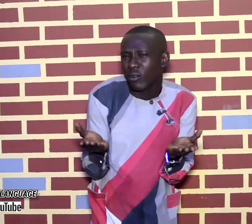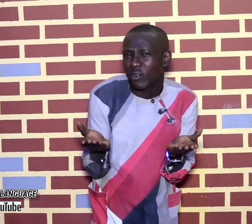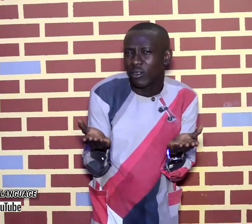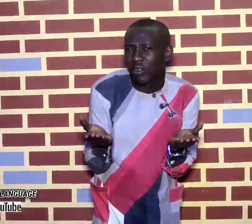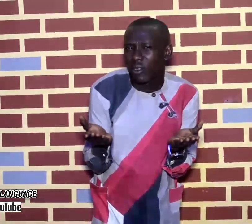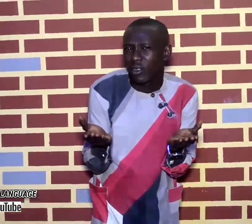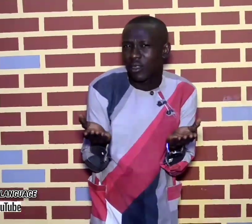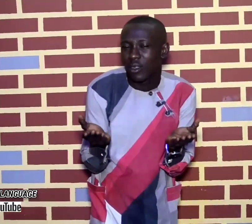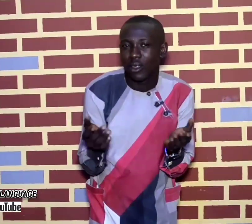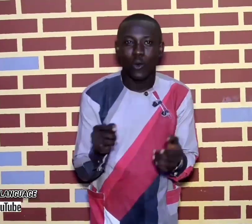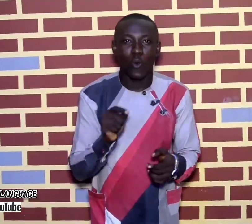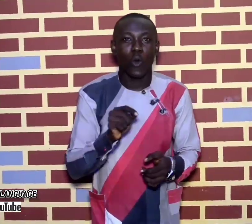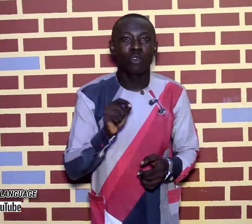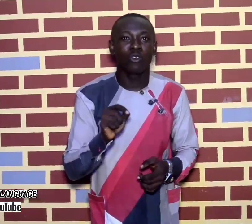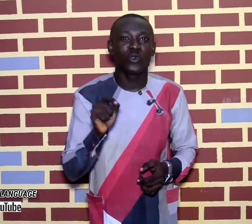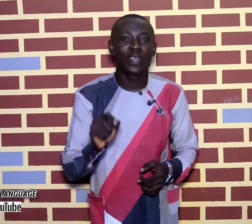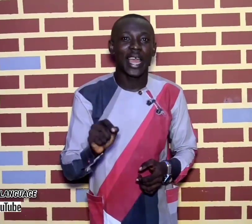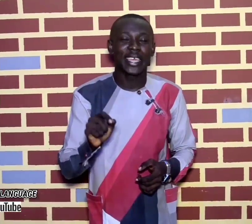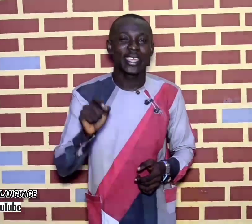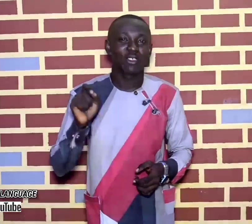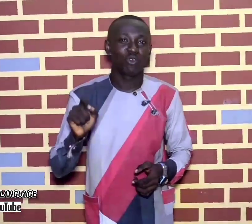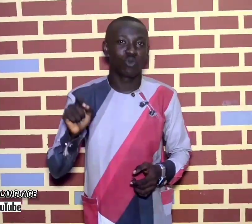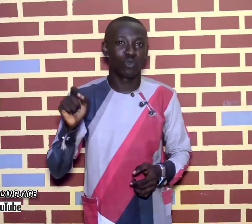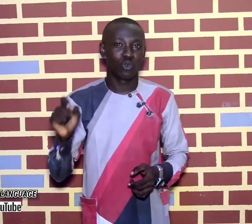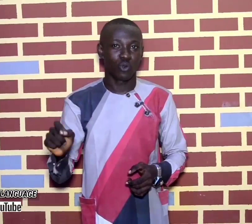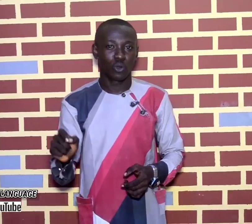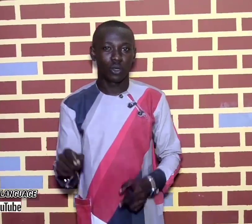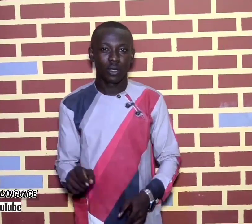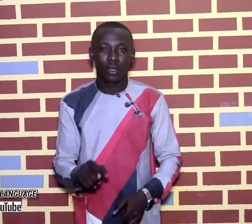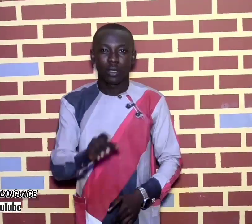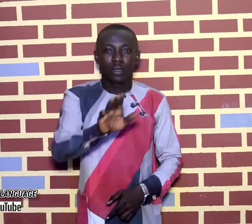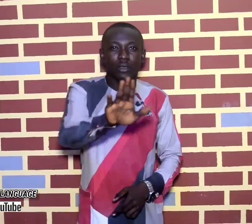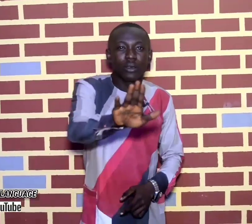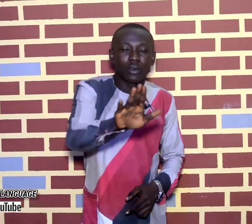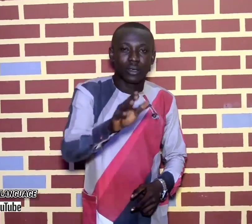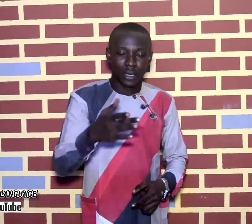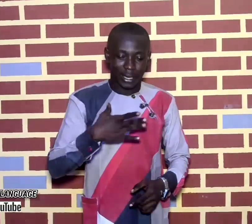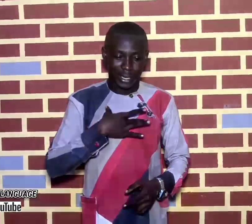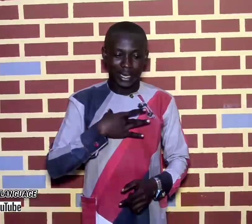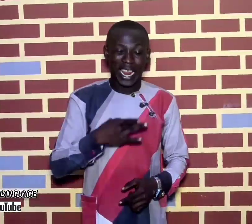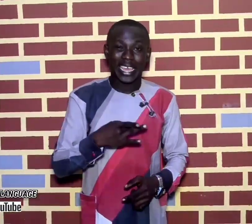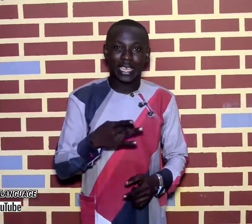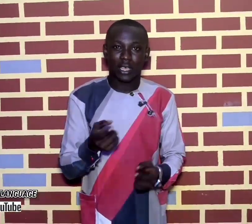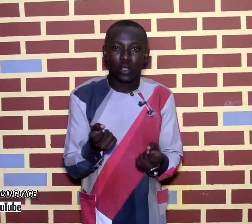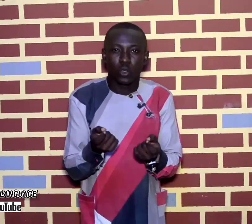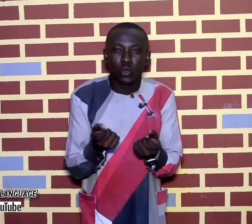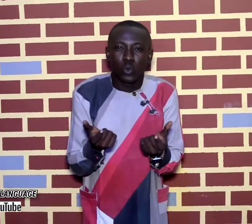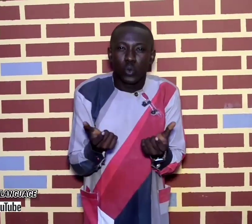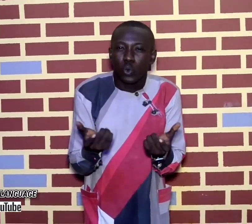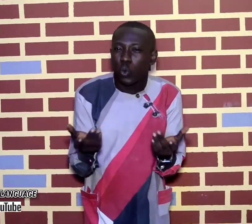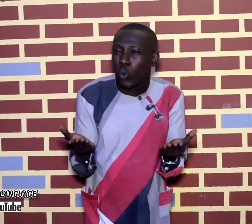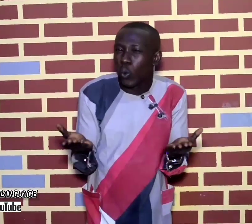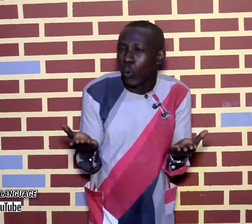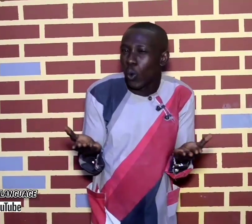What? What do you like to do? You like, do.